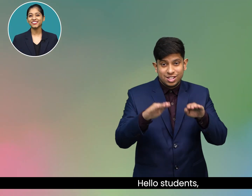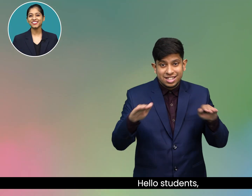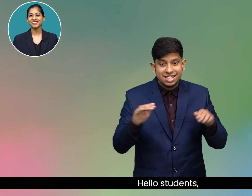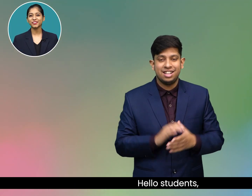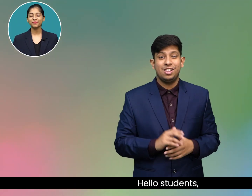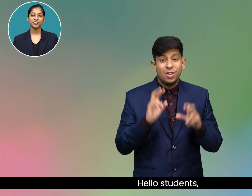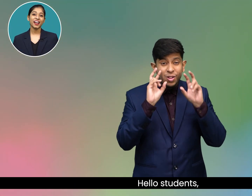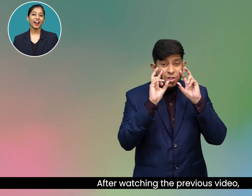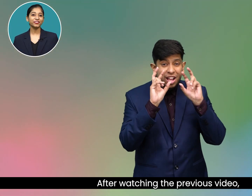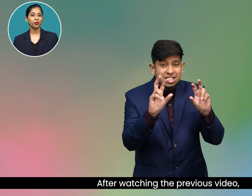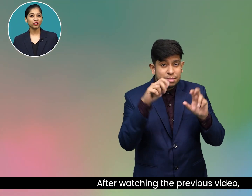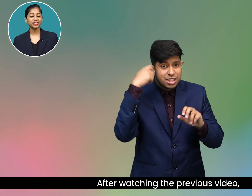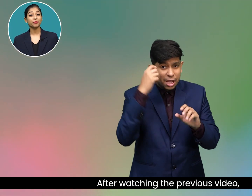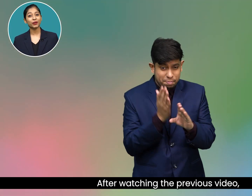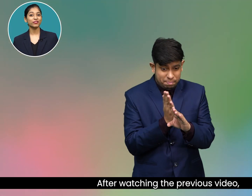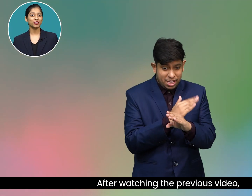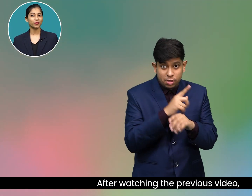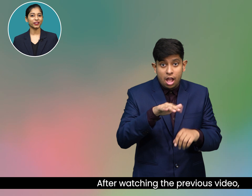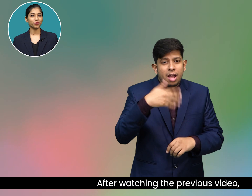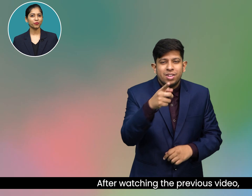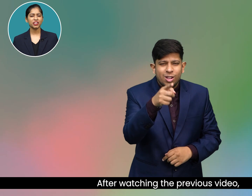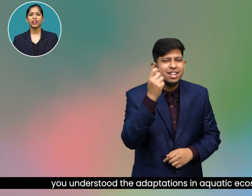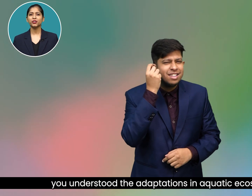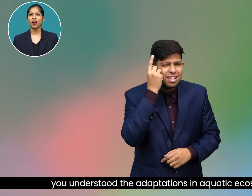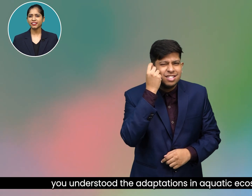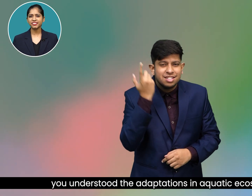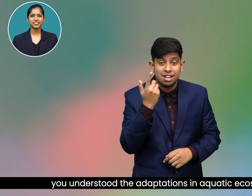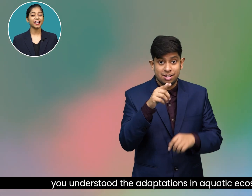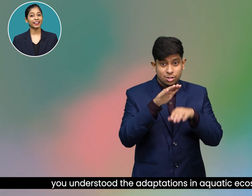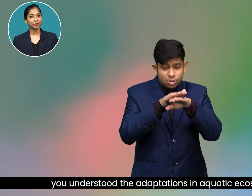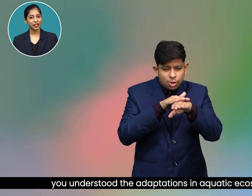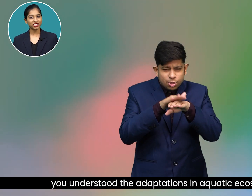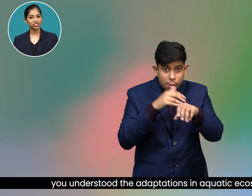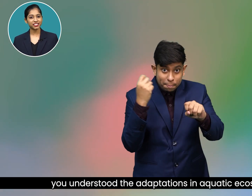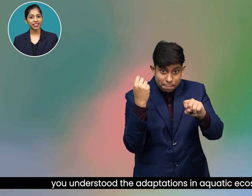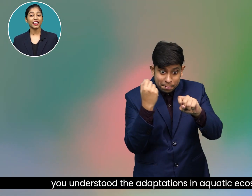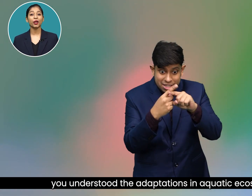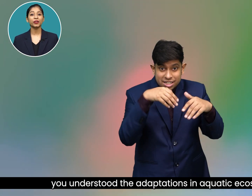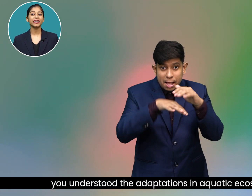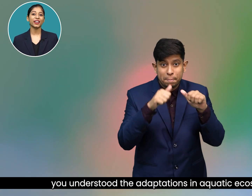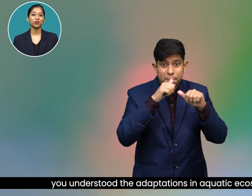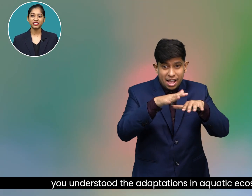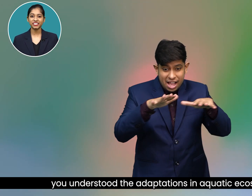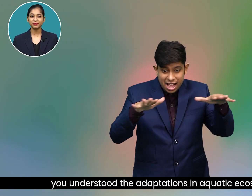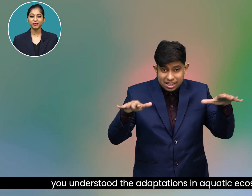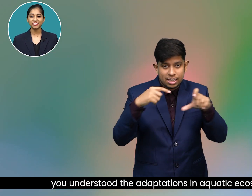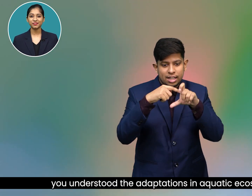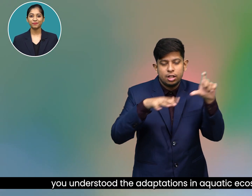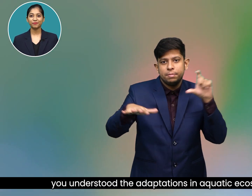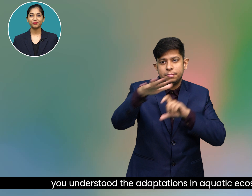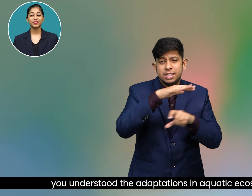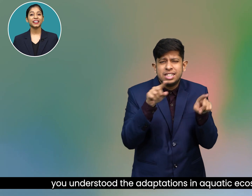Hello students! After watching the previous video, you understood the adaptations in aquatic